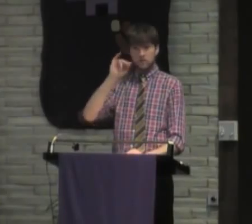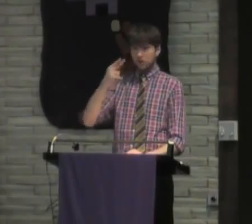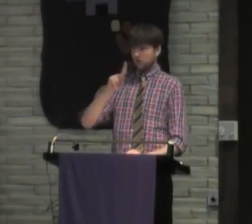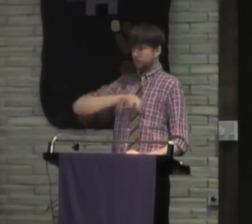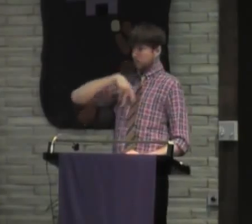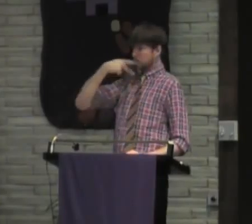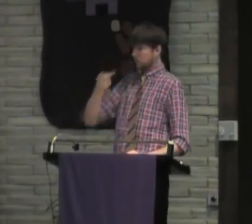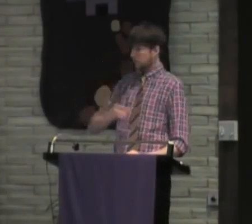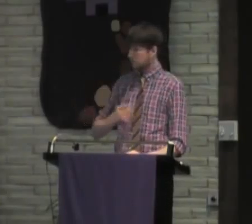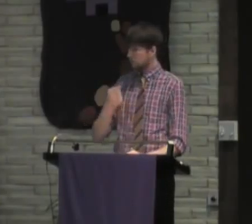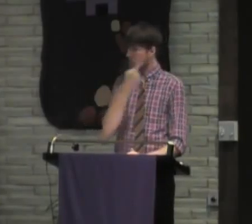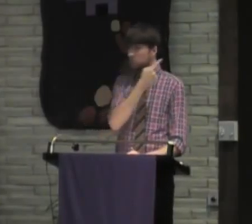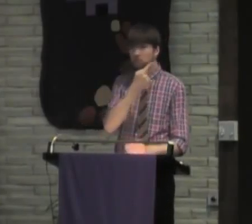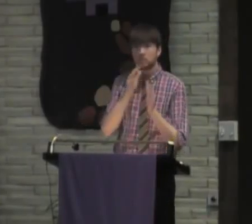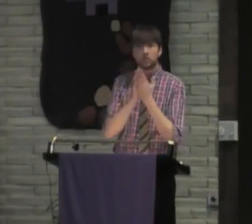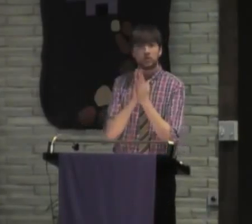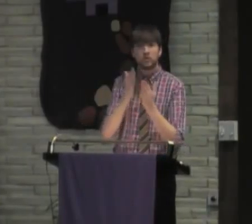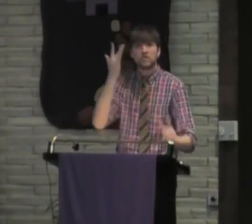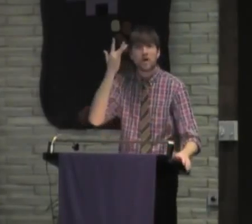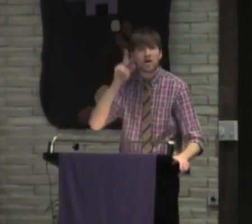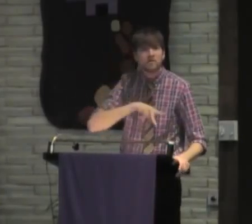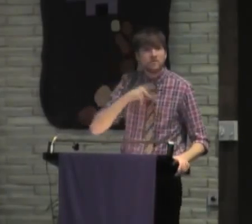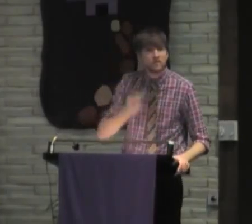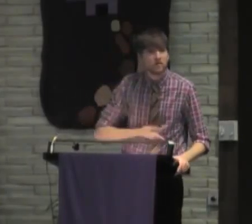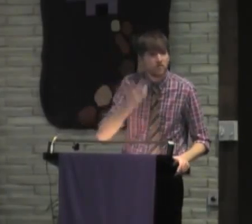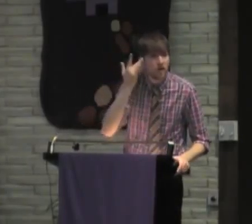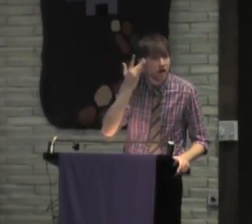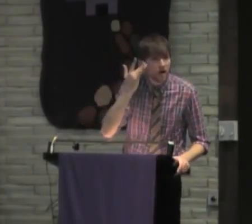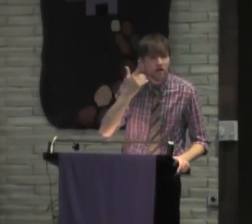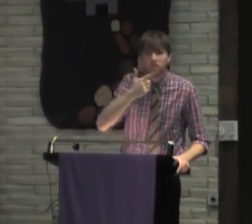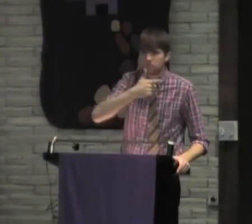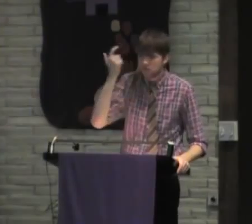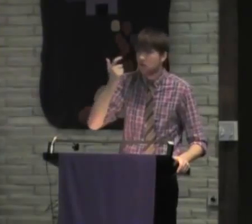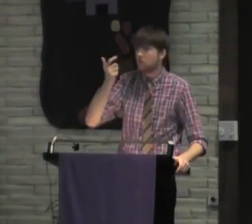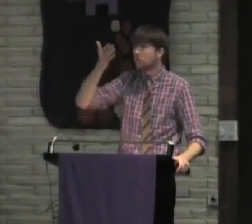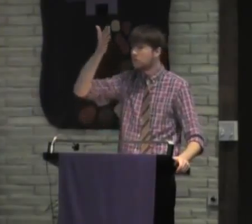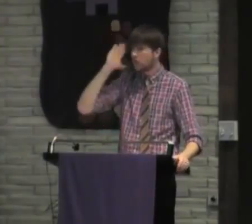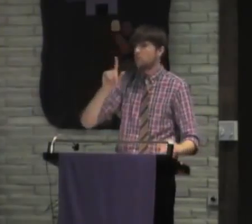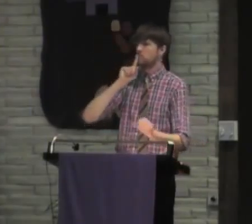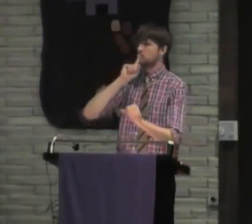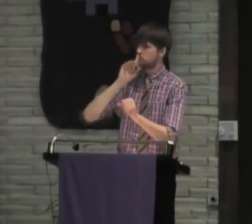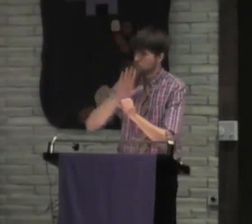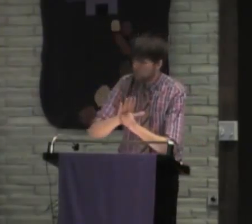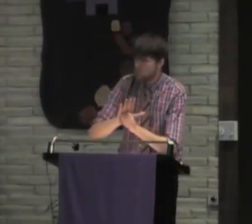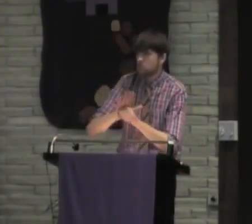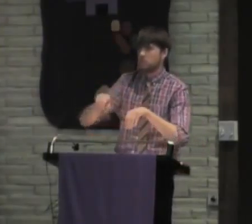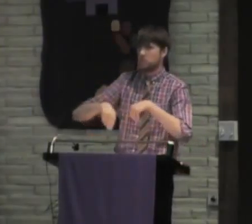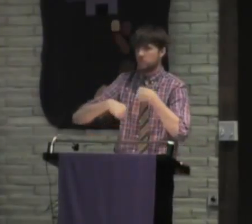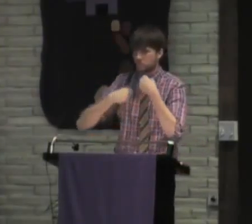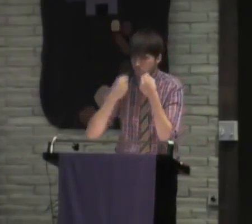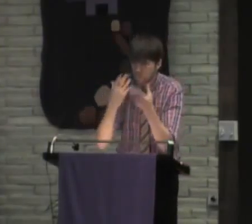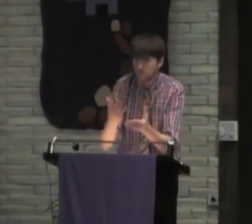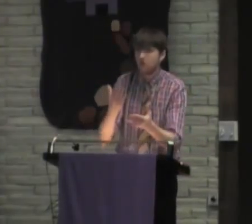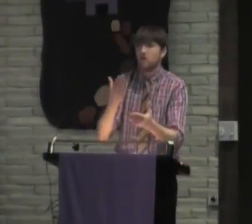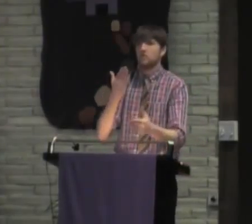strongly that we want to change. So Nehemiah is upset here. And why was he upset? Because God promised